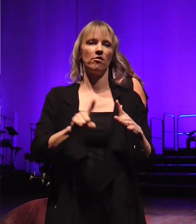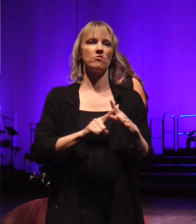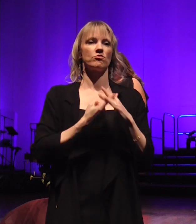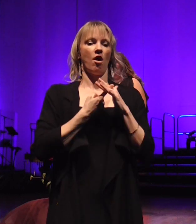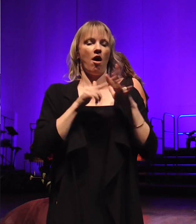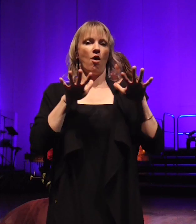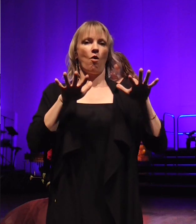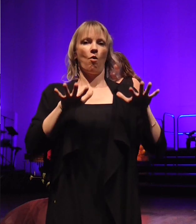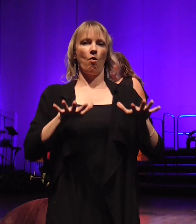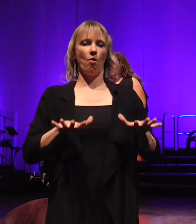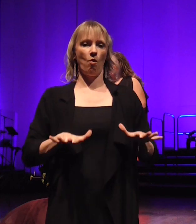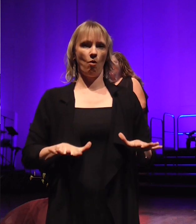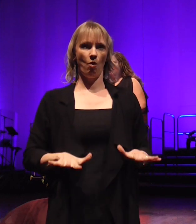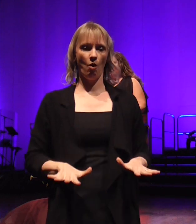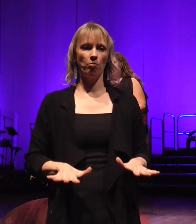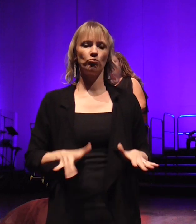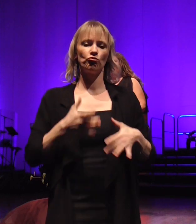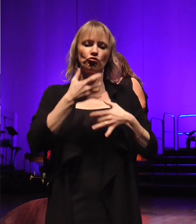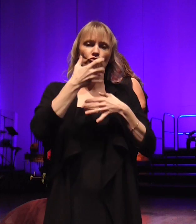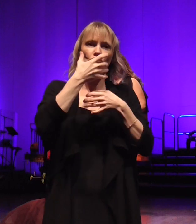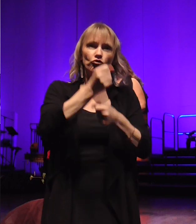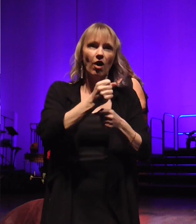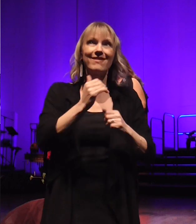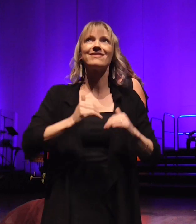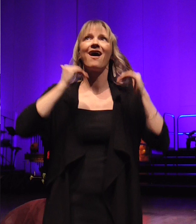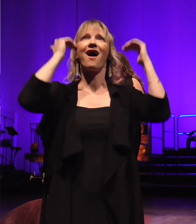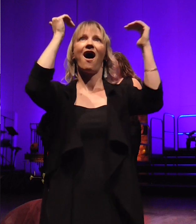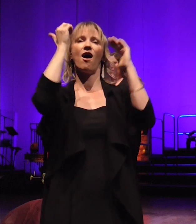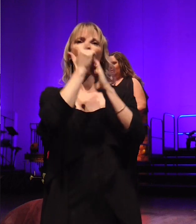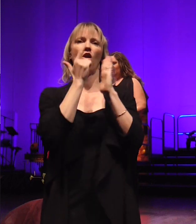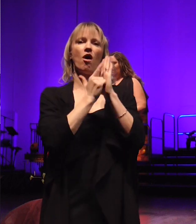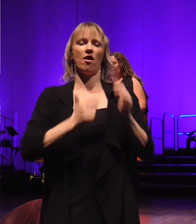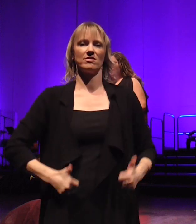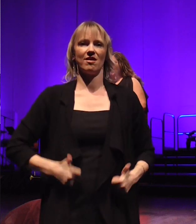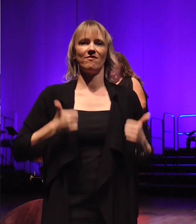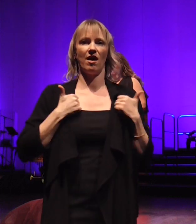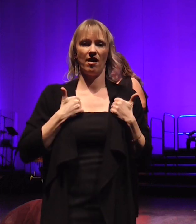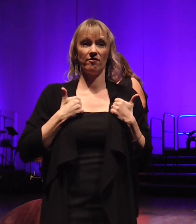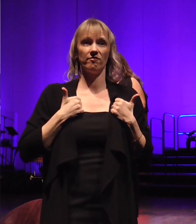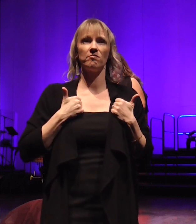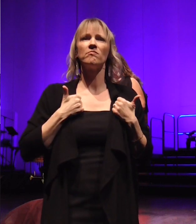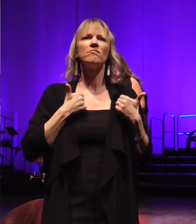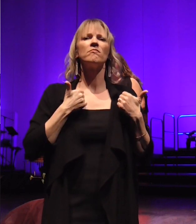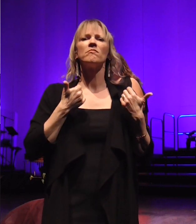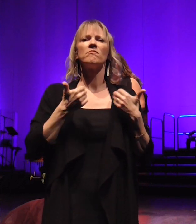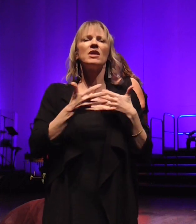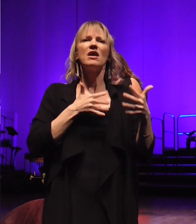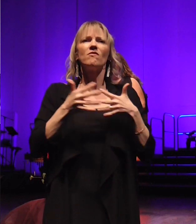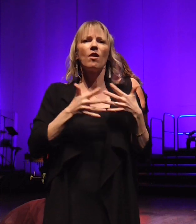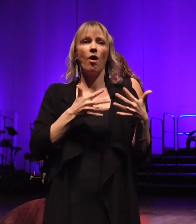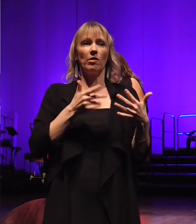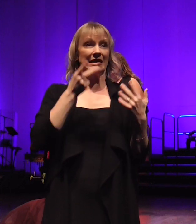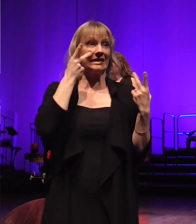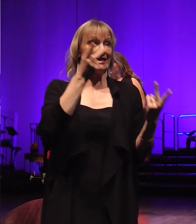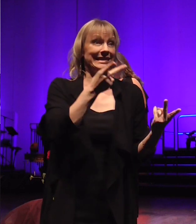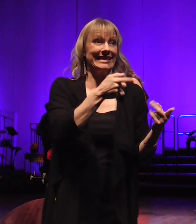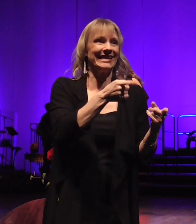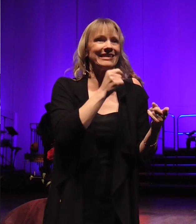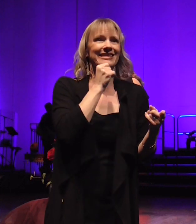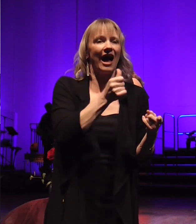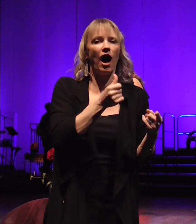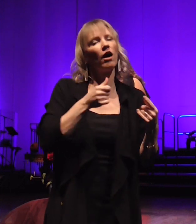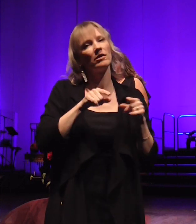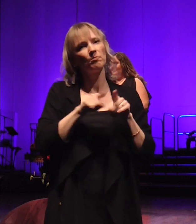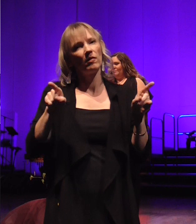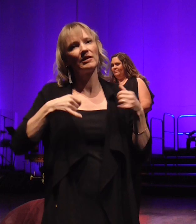calm, to trust in the higher laws of life. Even though you do not see them, they are still